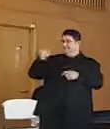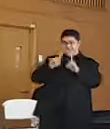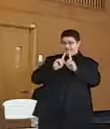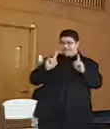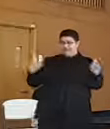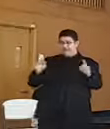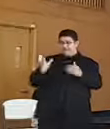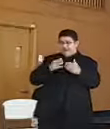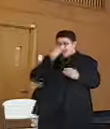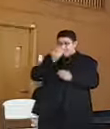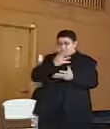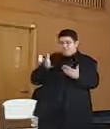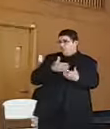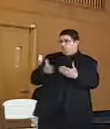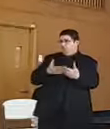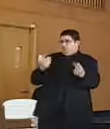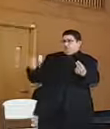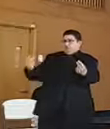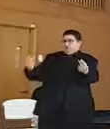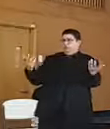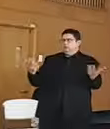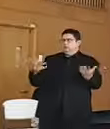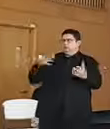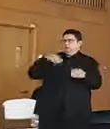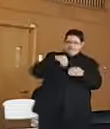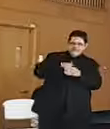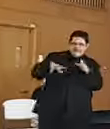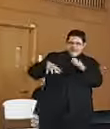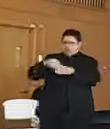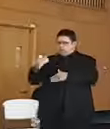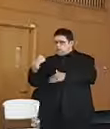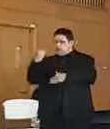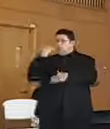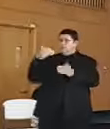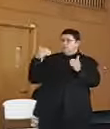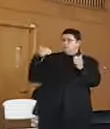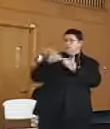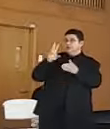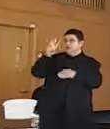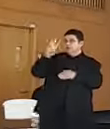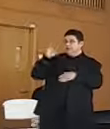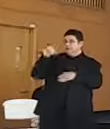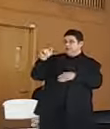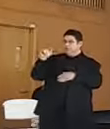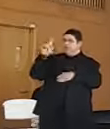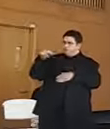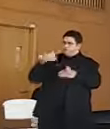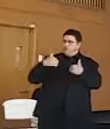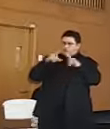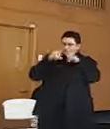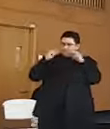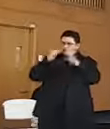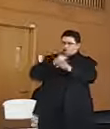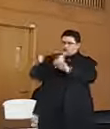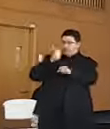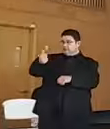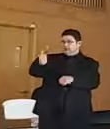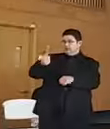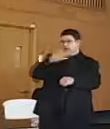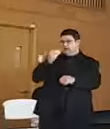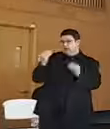No matter what you're doing, inside or outside, if you're closer than 6 feet to someone, then you should have a mask on to protect yourself and,